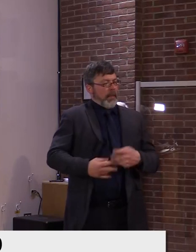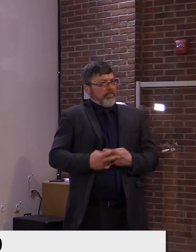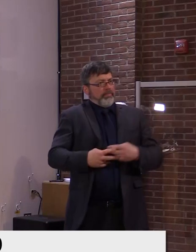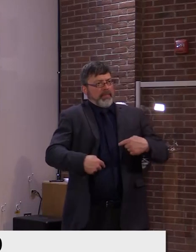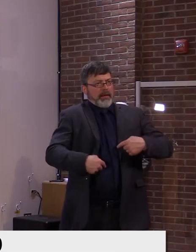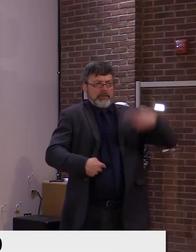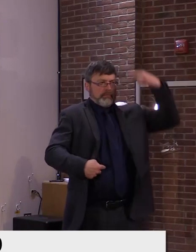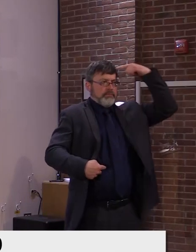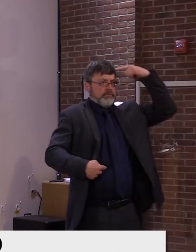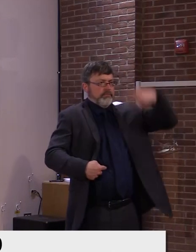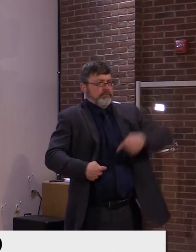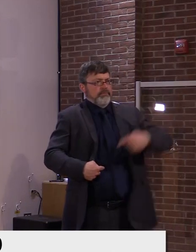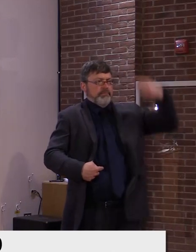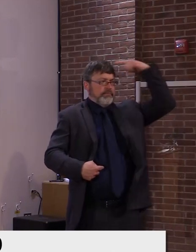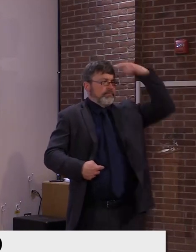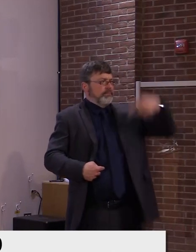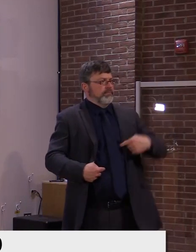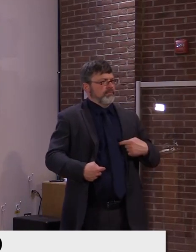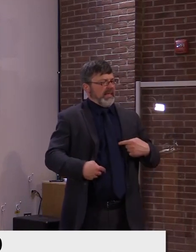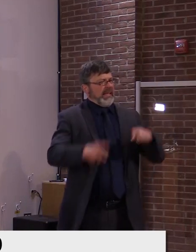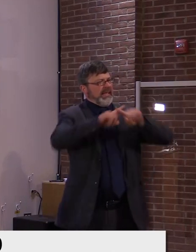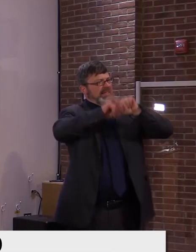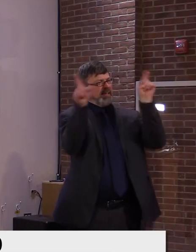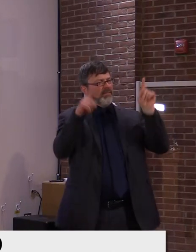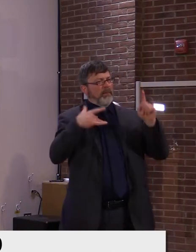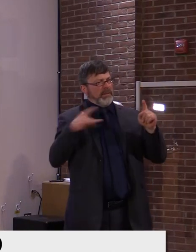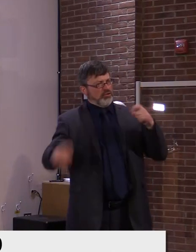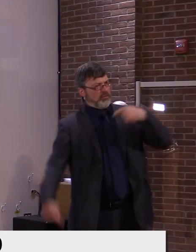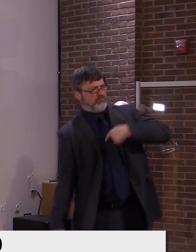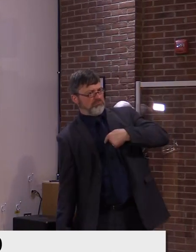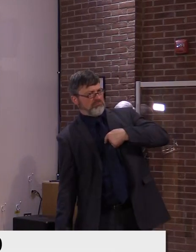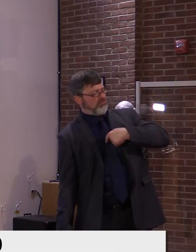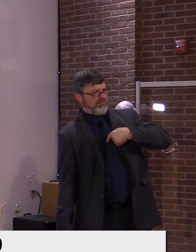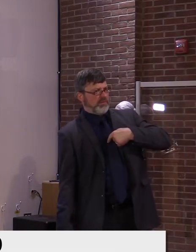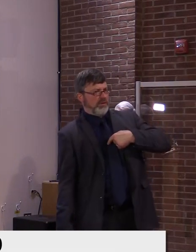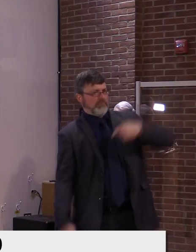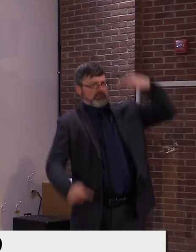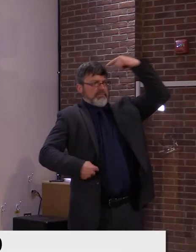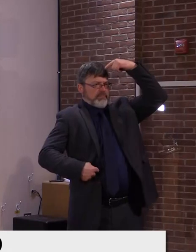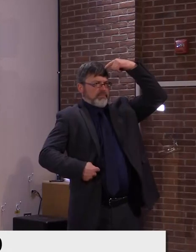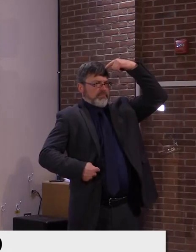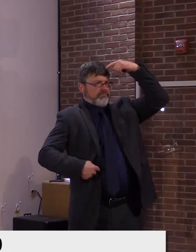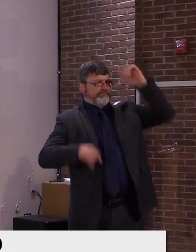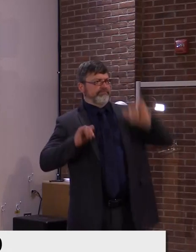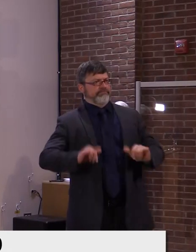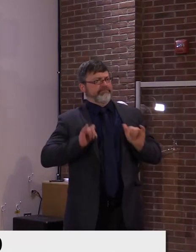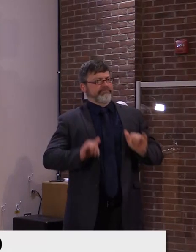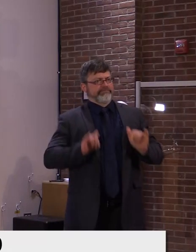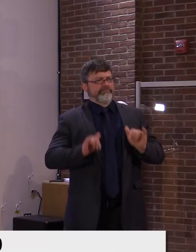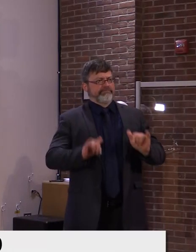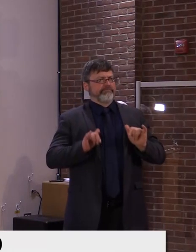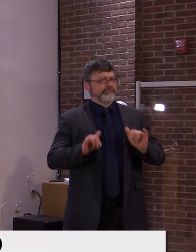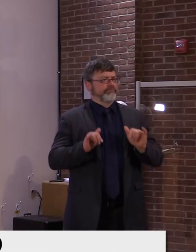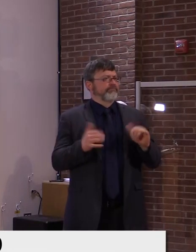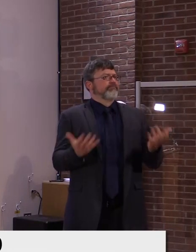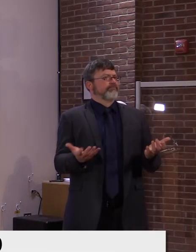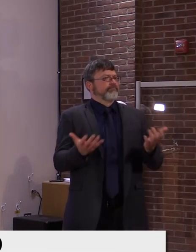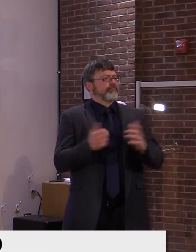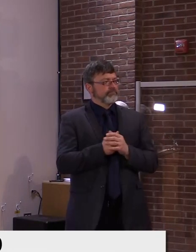aware of when this may begin after vaccination, and that the treatment for these blood